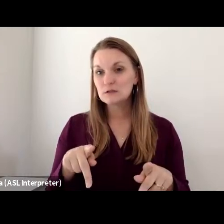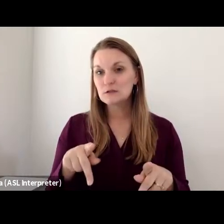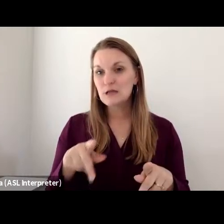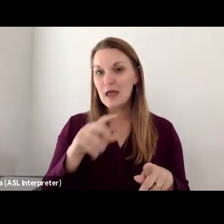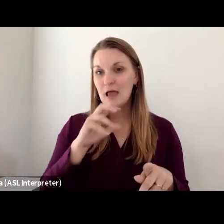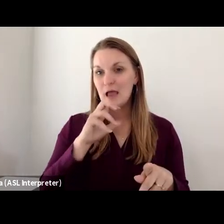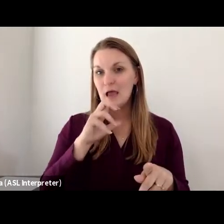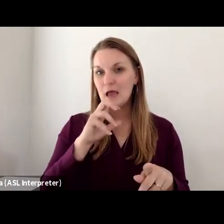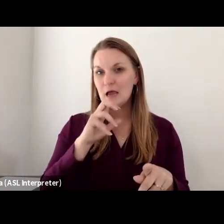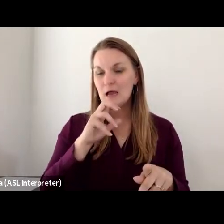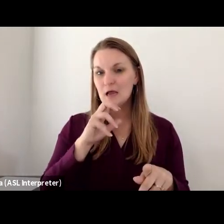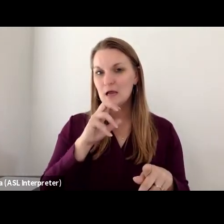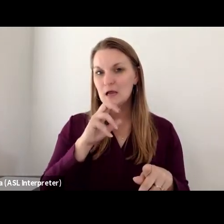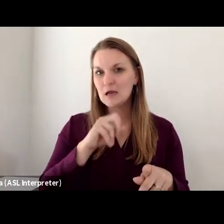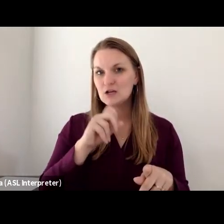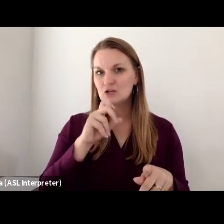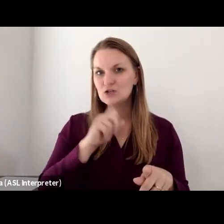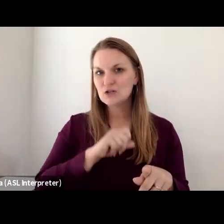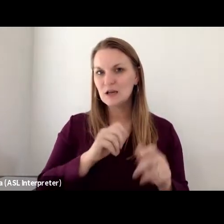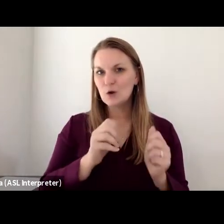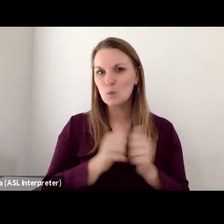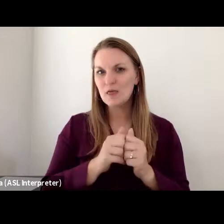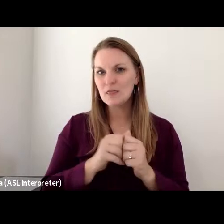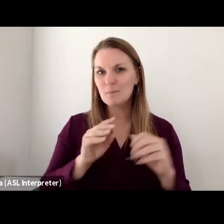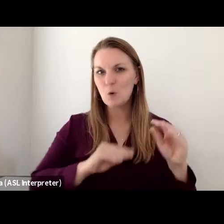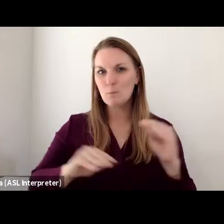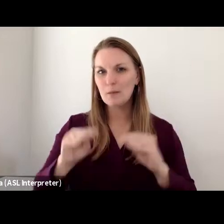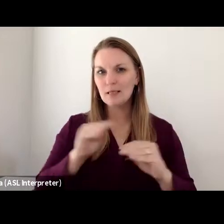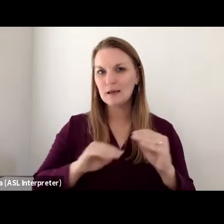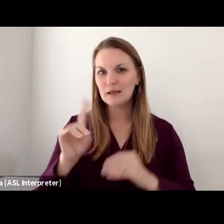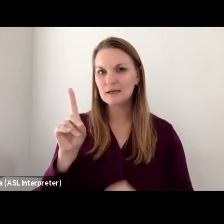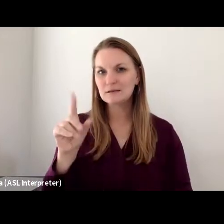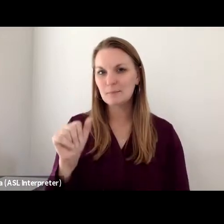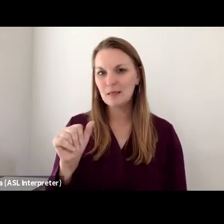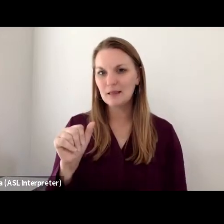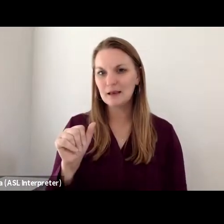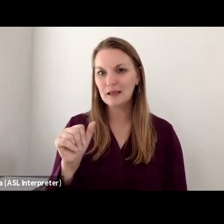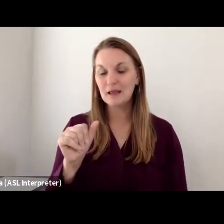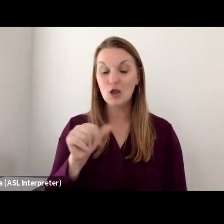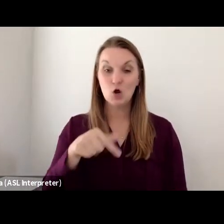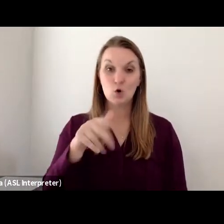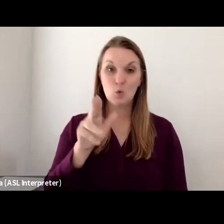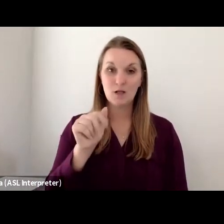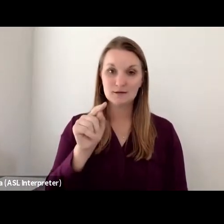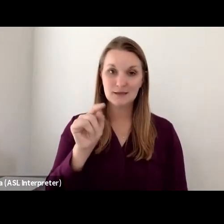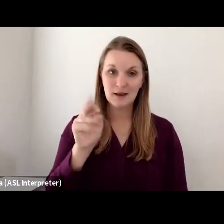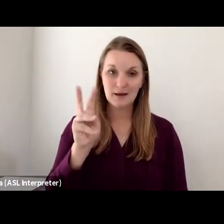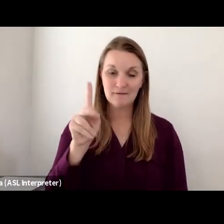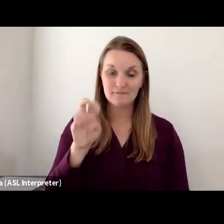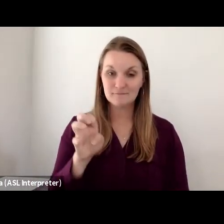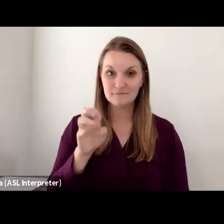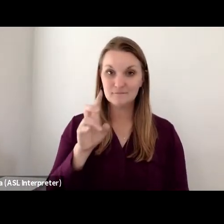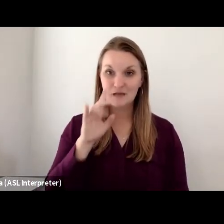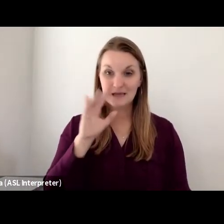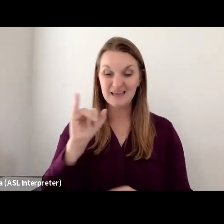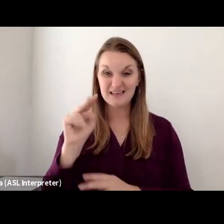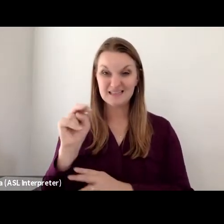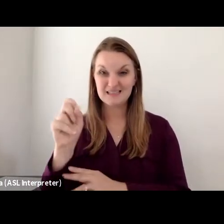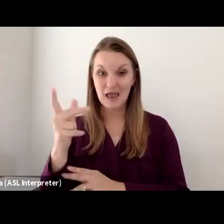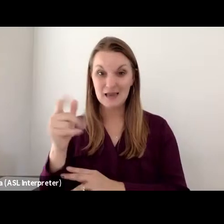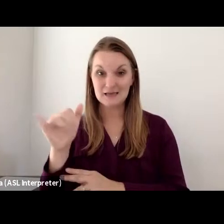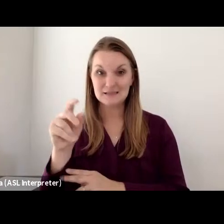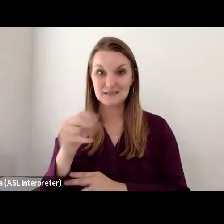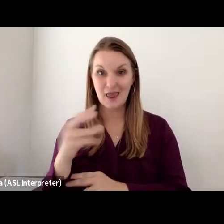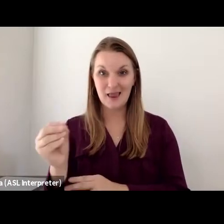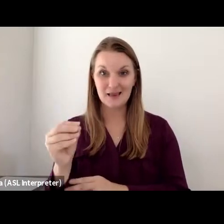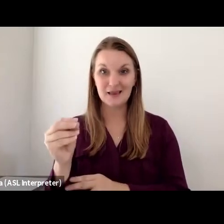Aging with Mobility Disability, Qualitative Insights and Policy. And yes, we